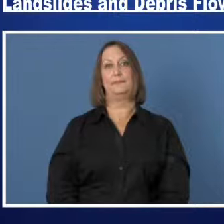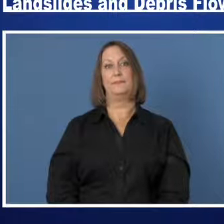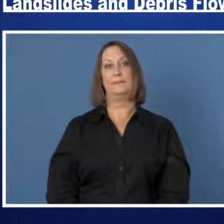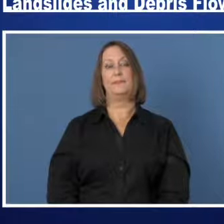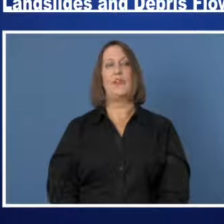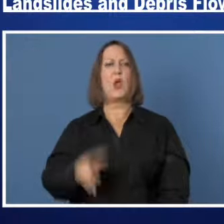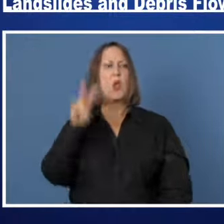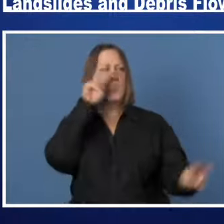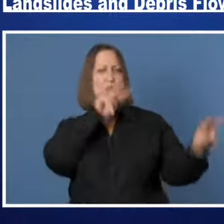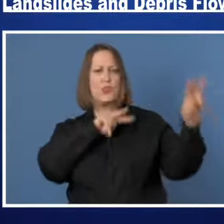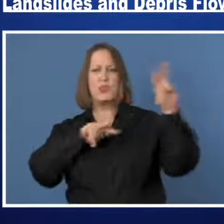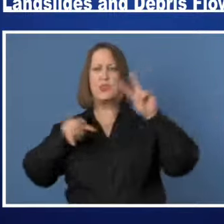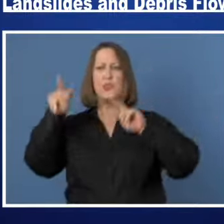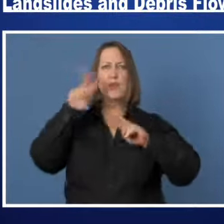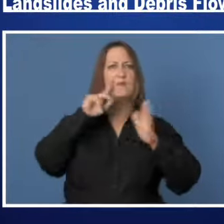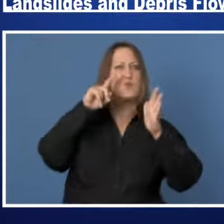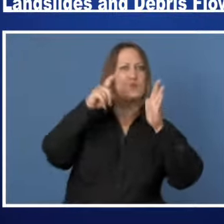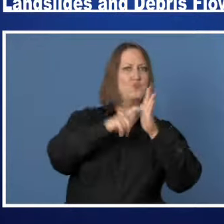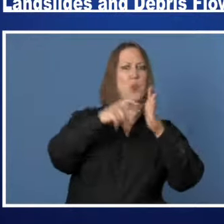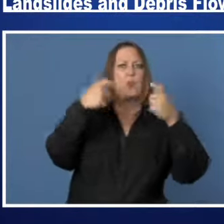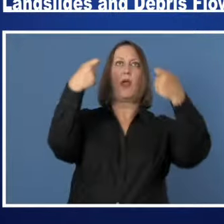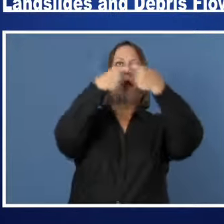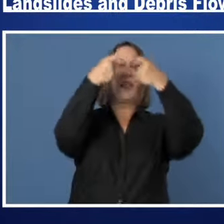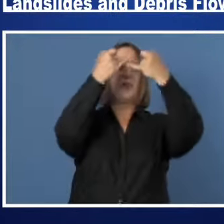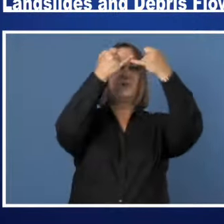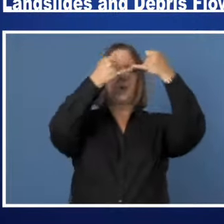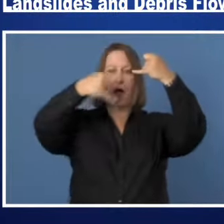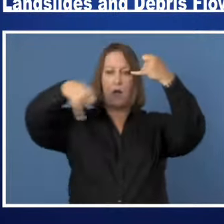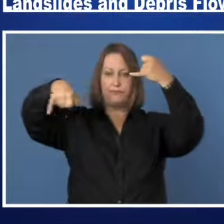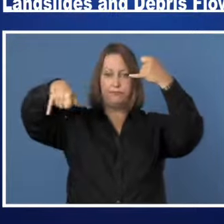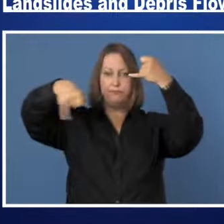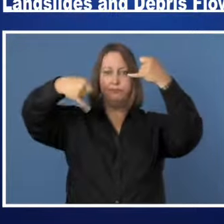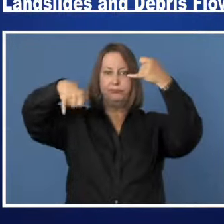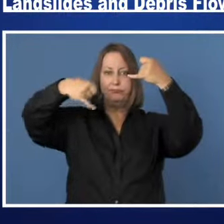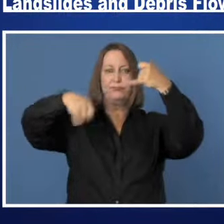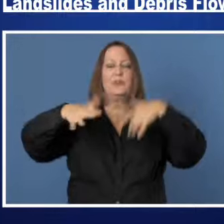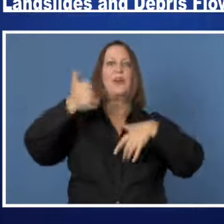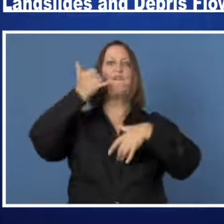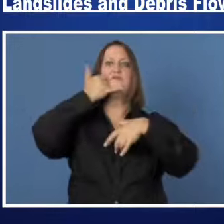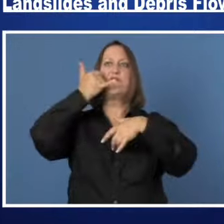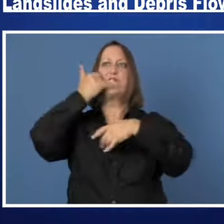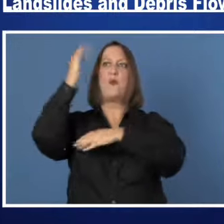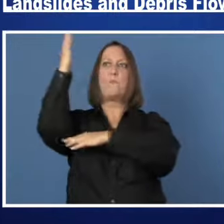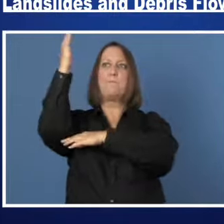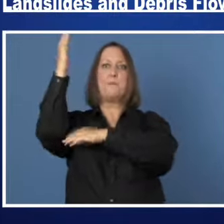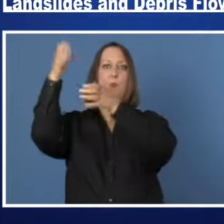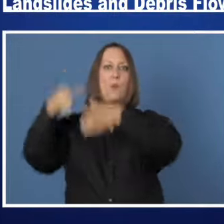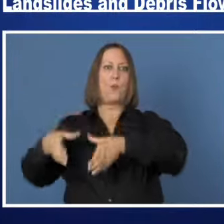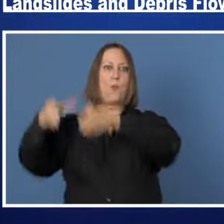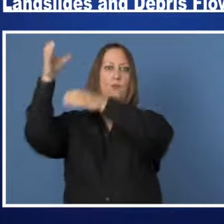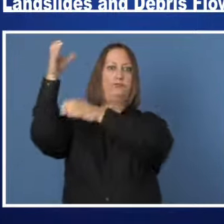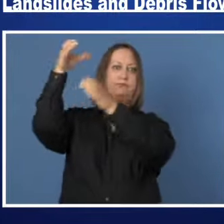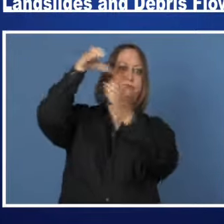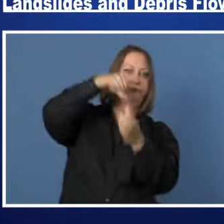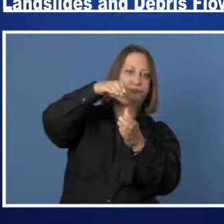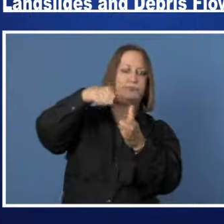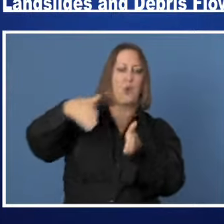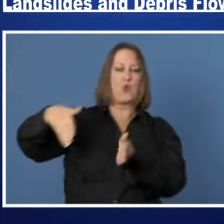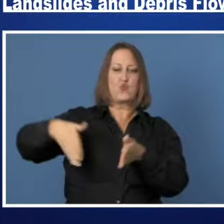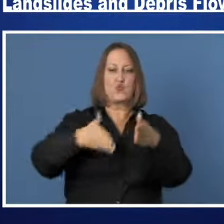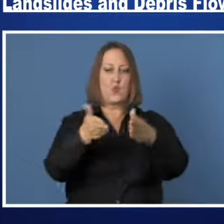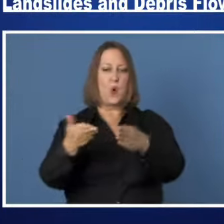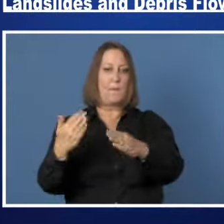Look for and report broken utility lines and damaged roadways and railways